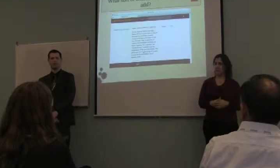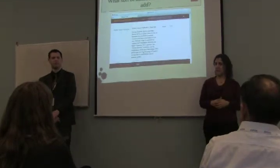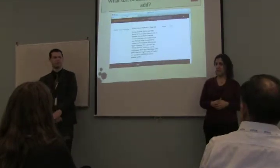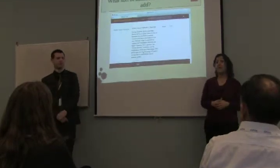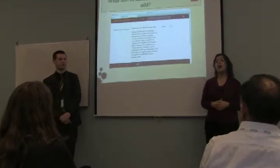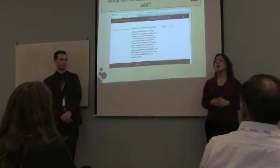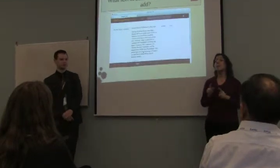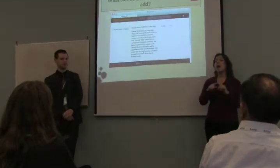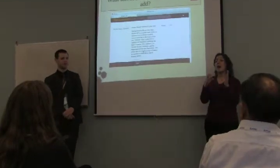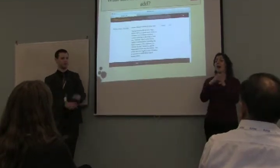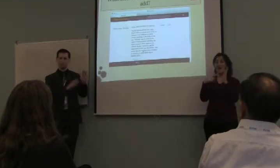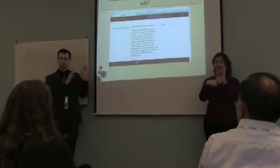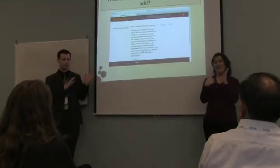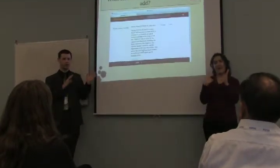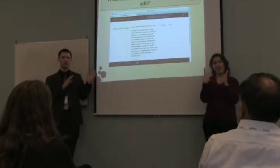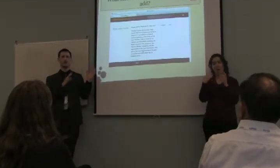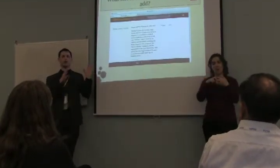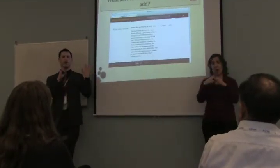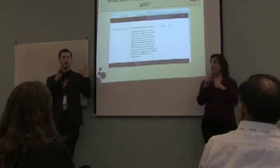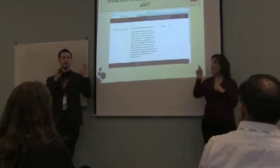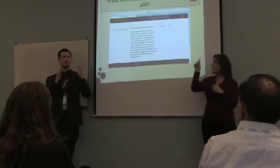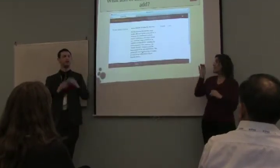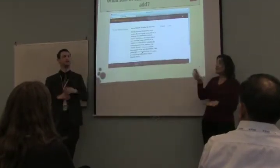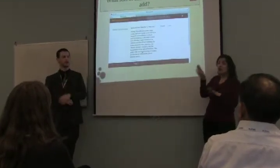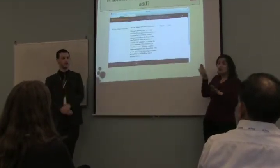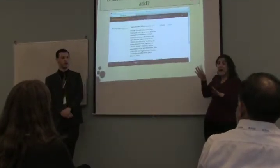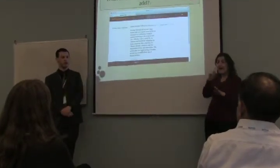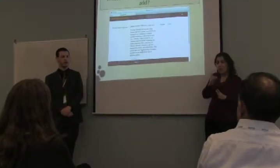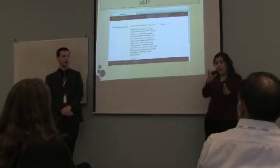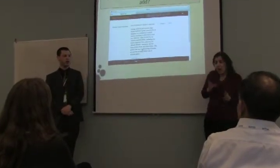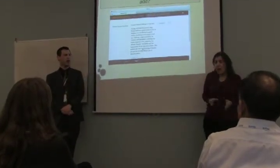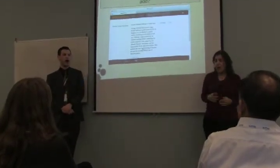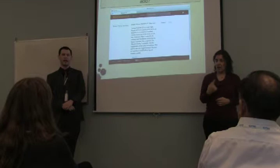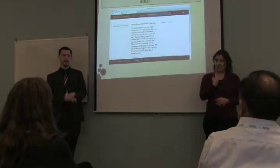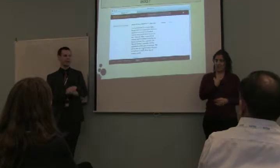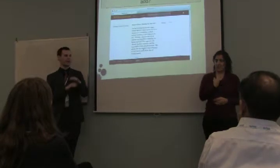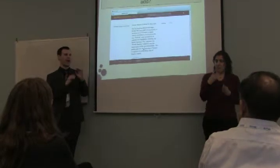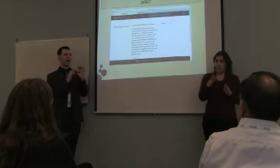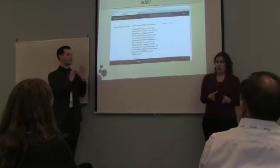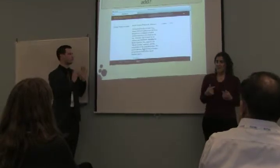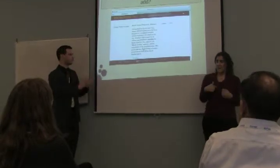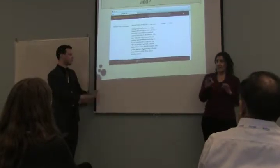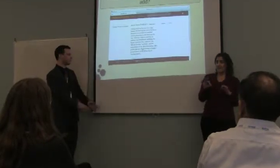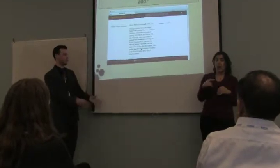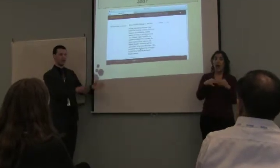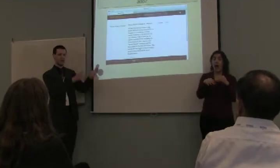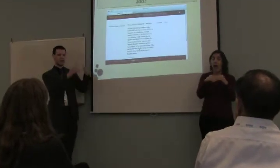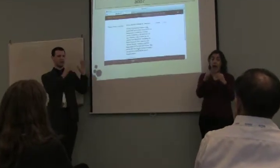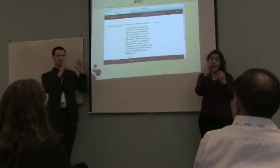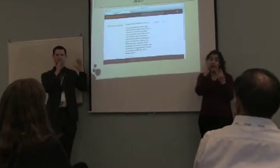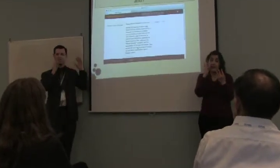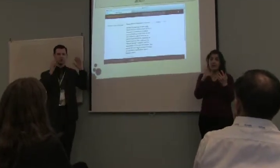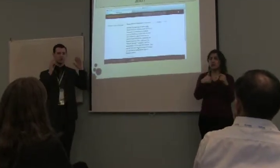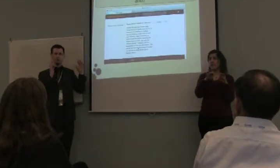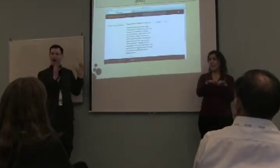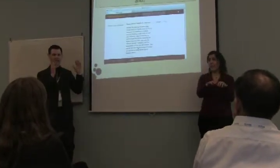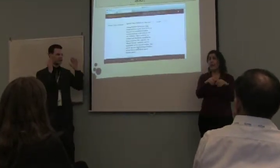there's one problem with this. This is great on an individual level. I can add information. I